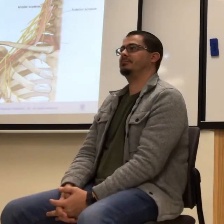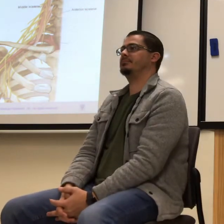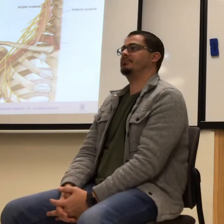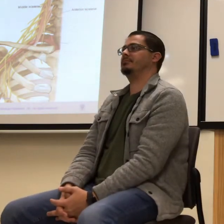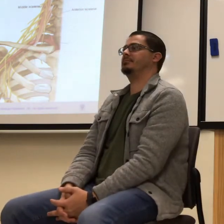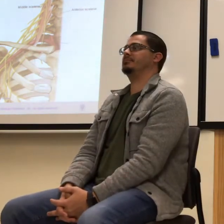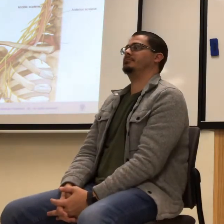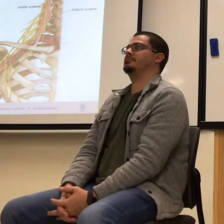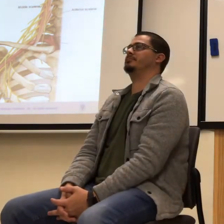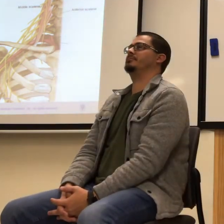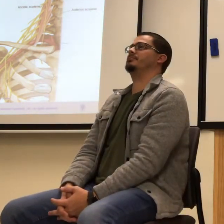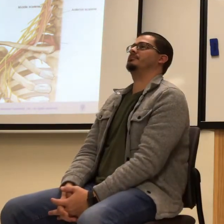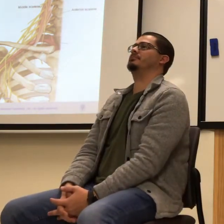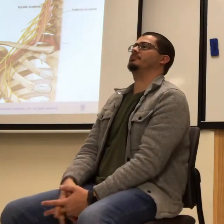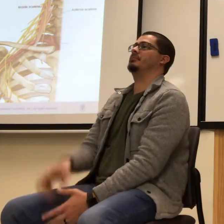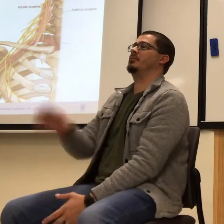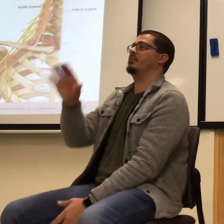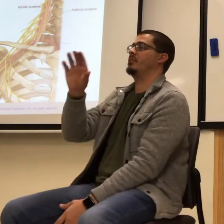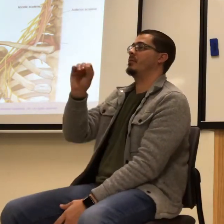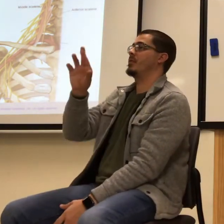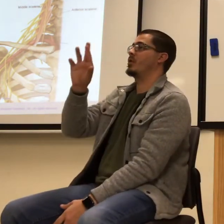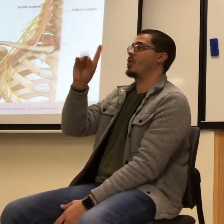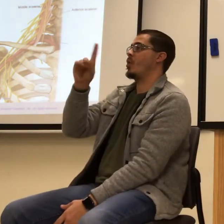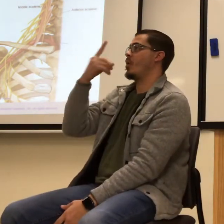Of the brachial plexus